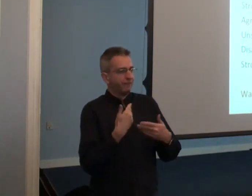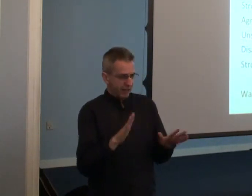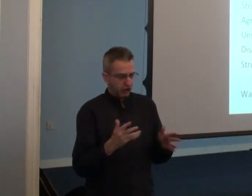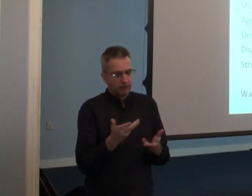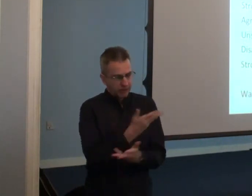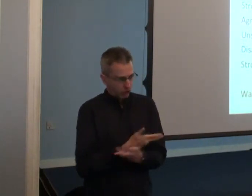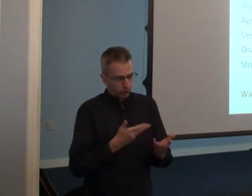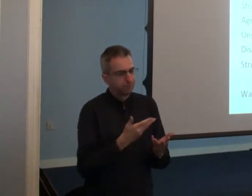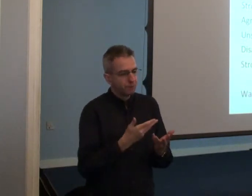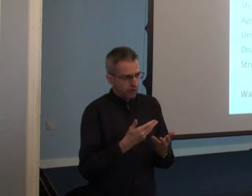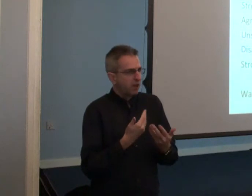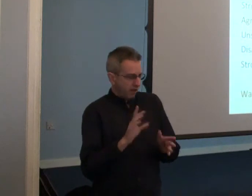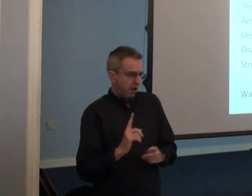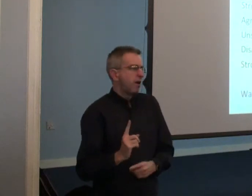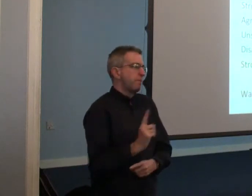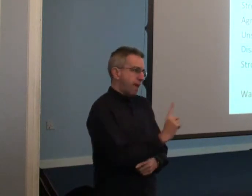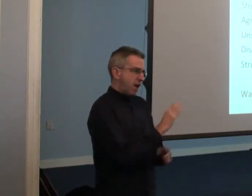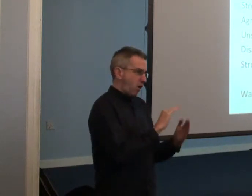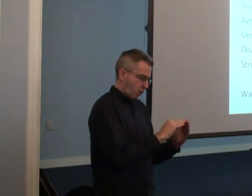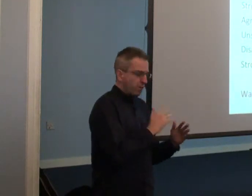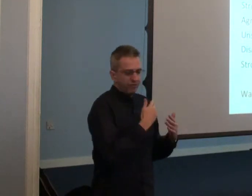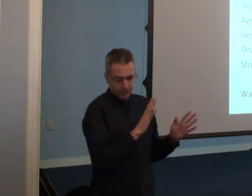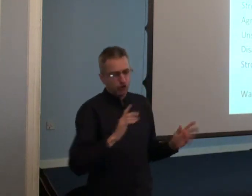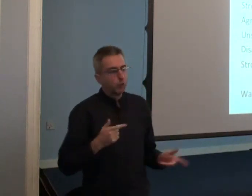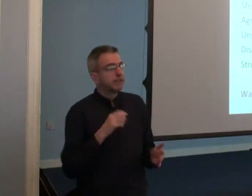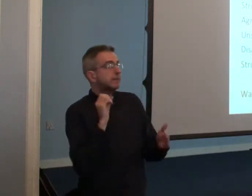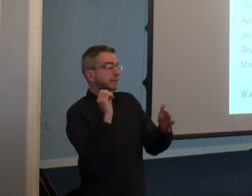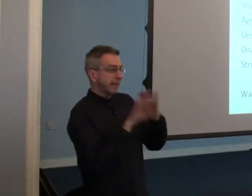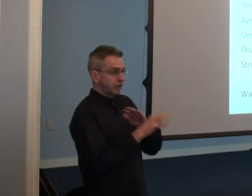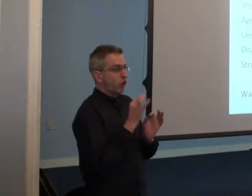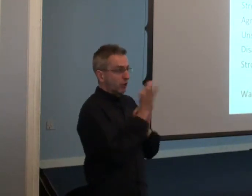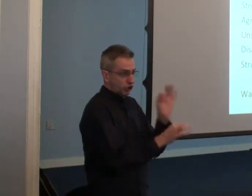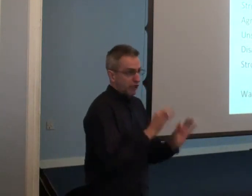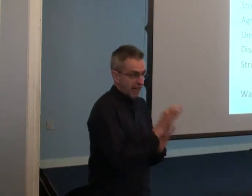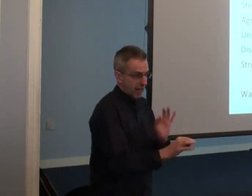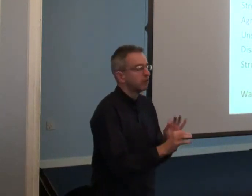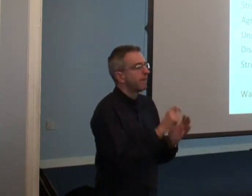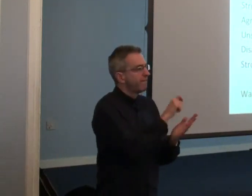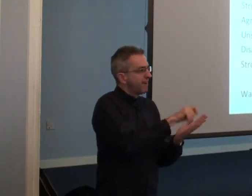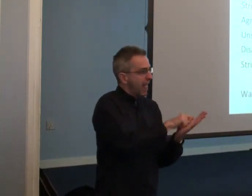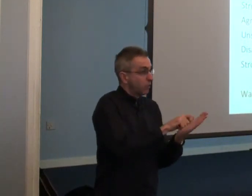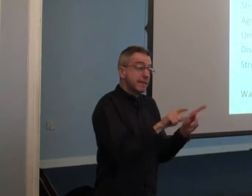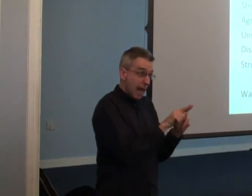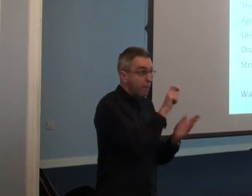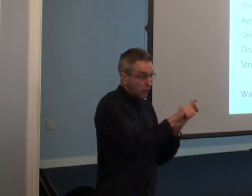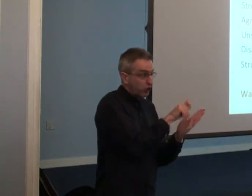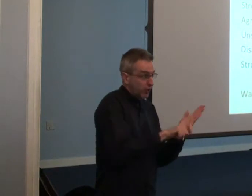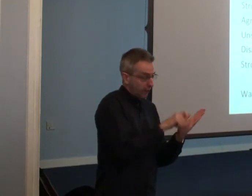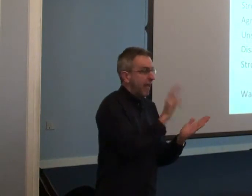clips. And once those discussions were finished and they were back home, we sent them that questionnaire again and re-evaluated.